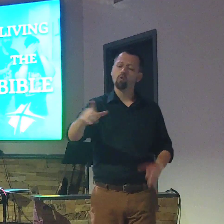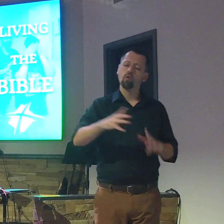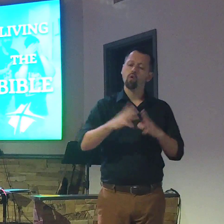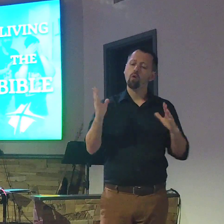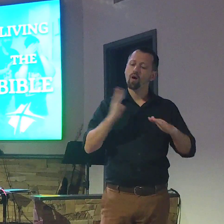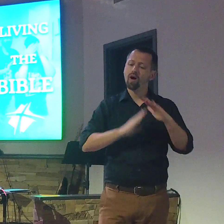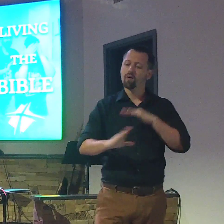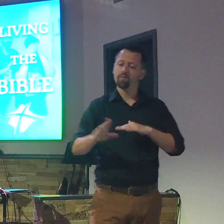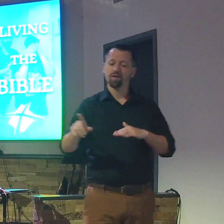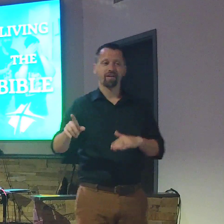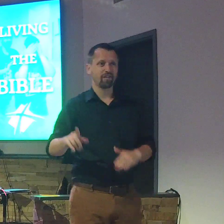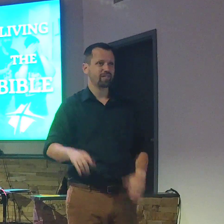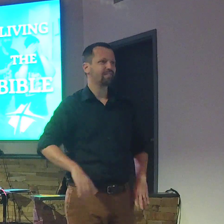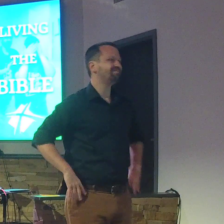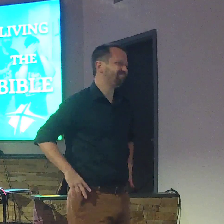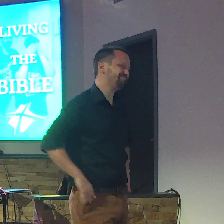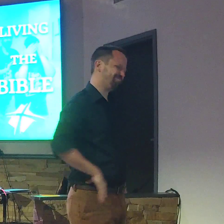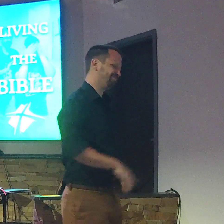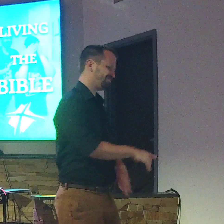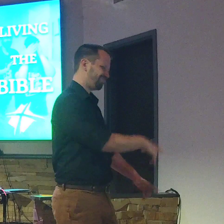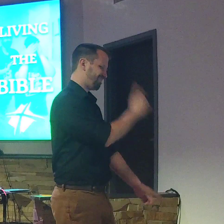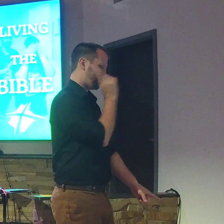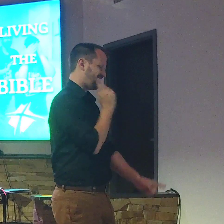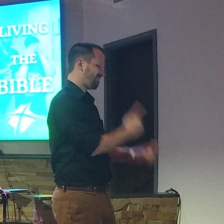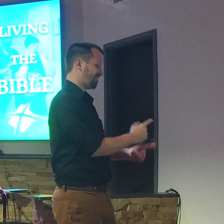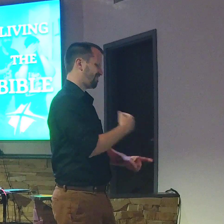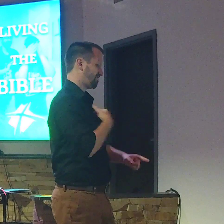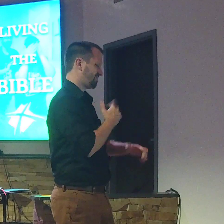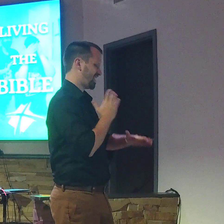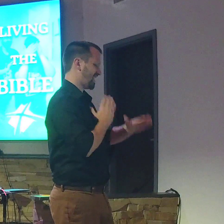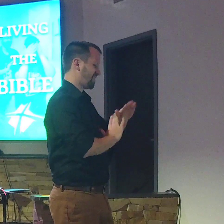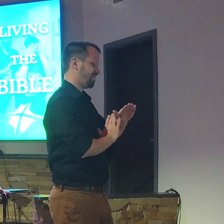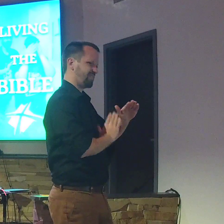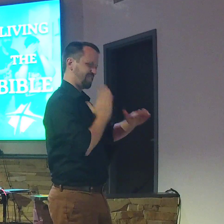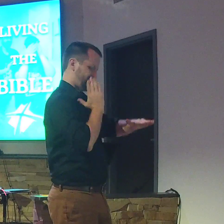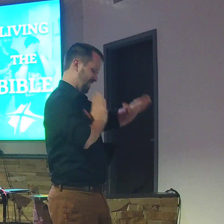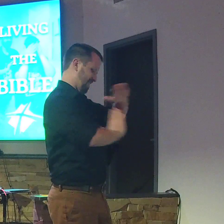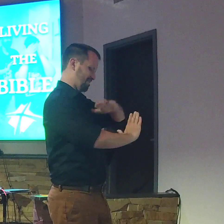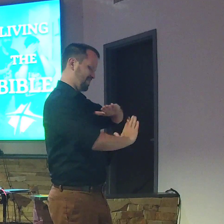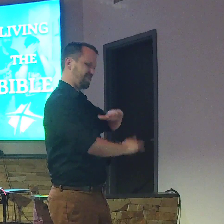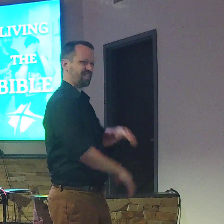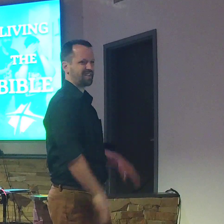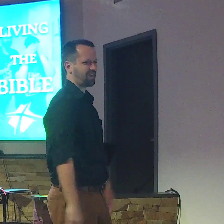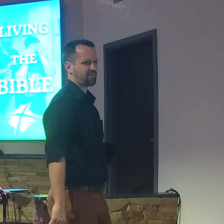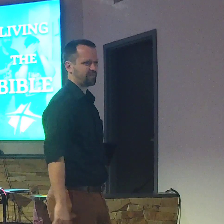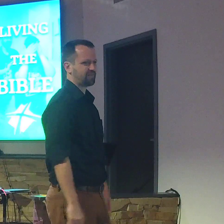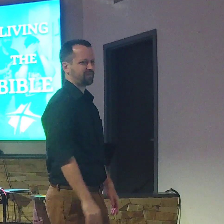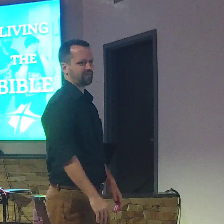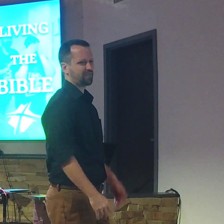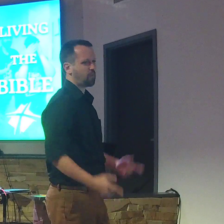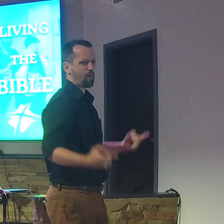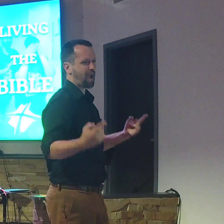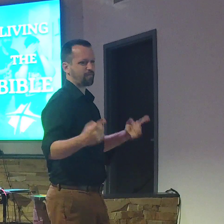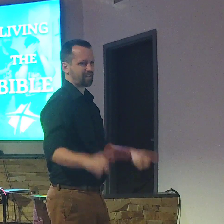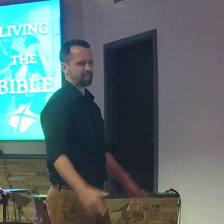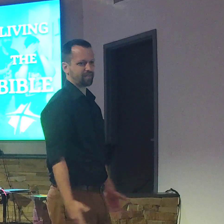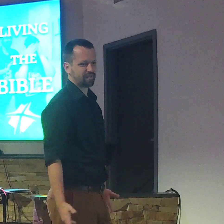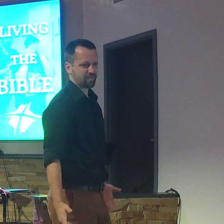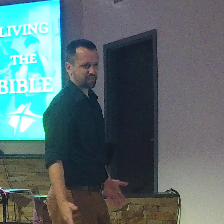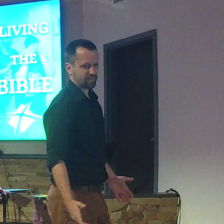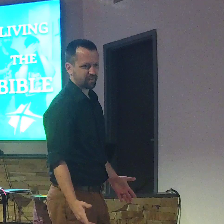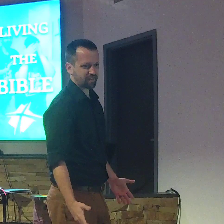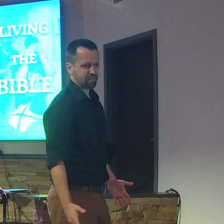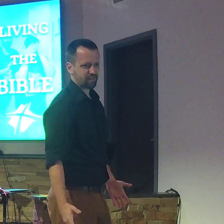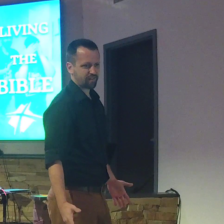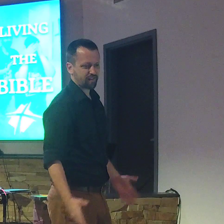they're not going to reply back and say, you're right, I am humble. That's not going to happen. You won't hear those words